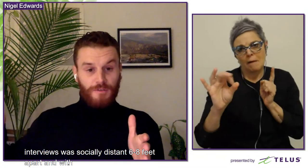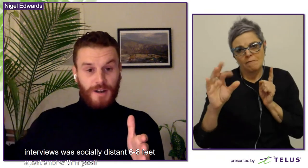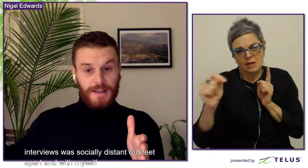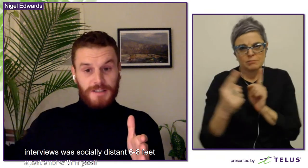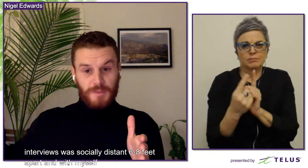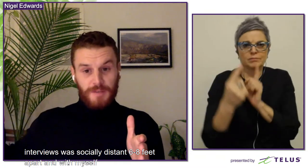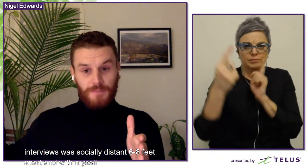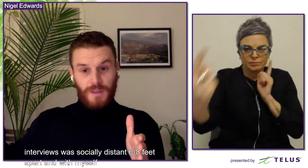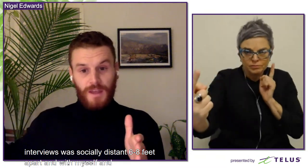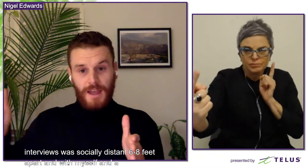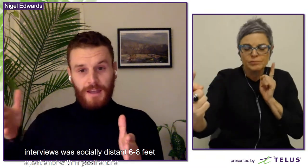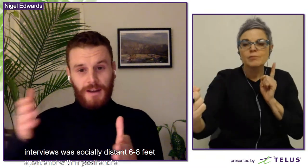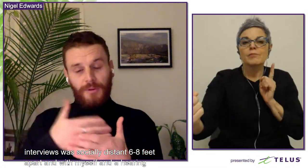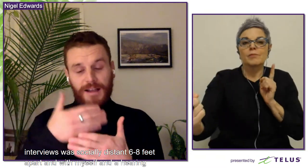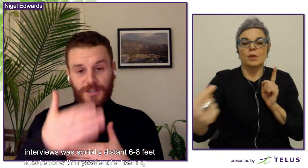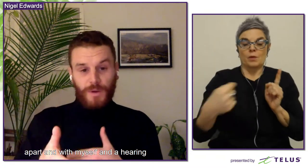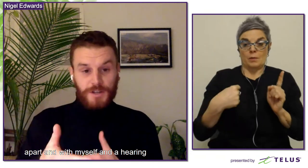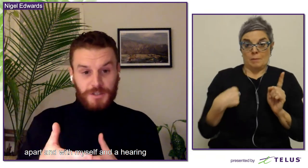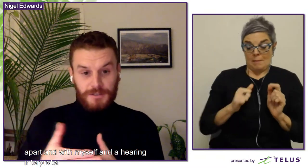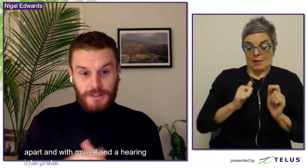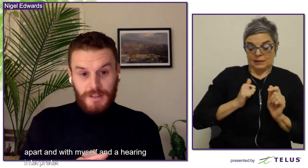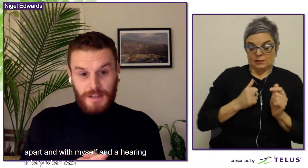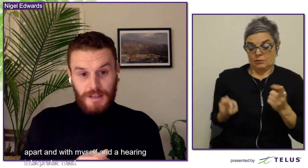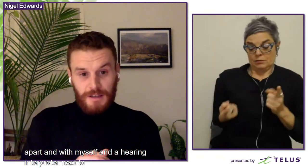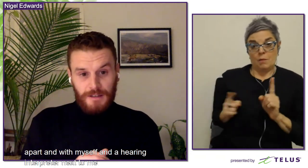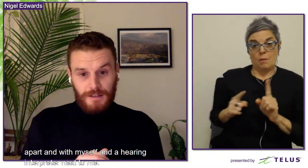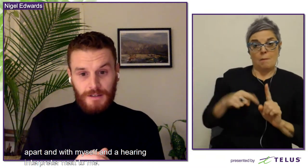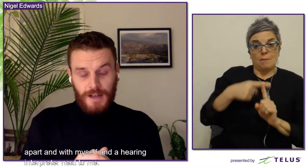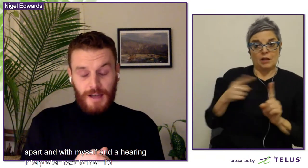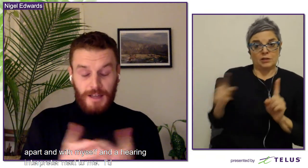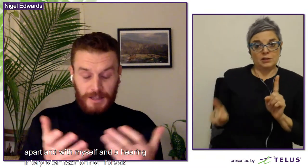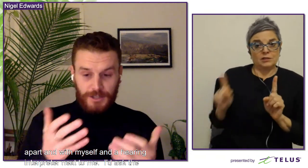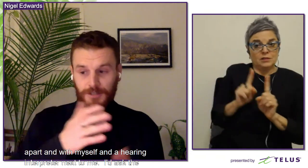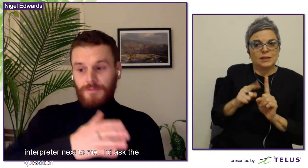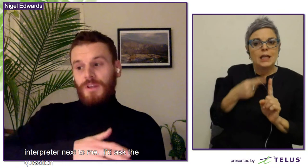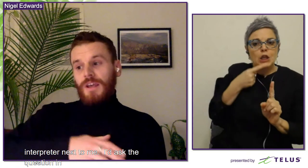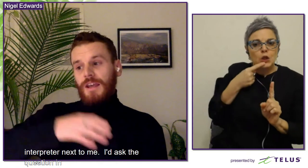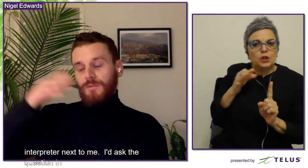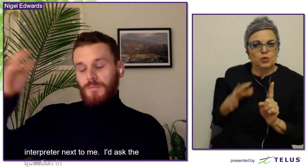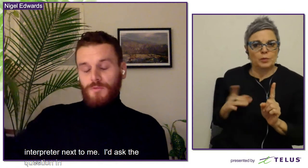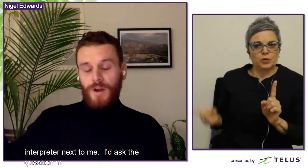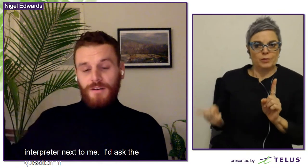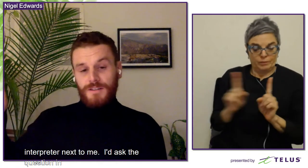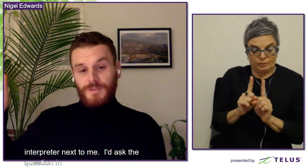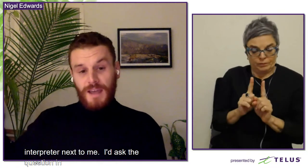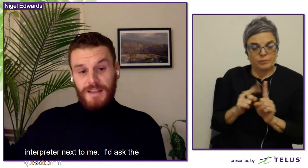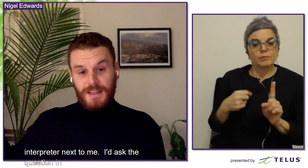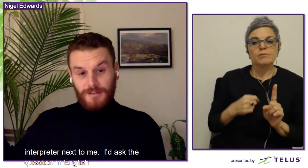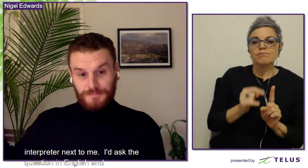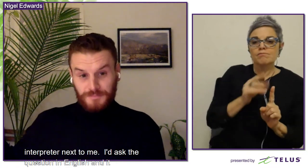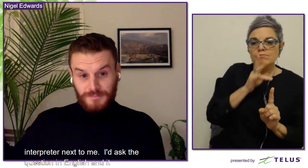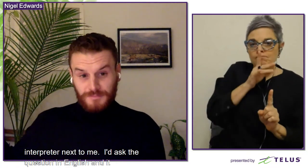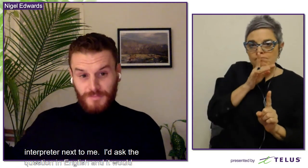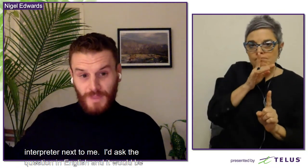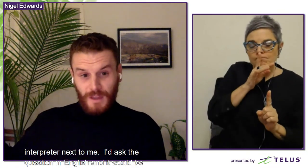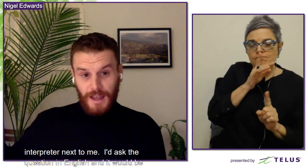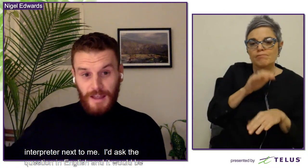hearing interpreter right next to me. And I would ask the question in English, and it would be rendered into